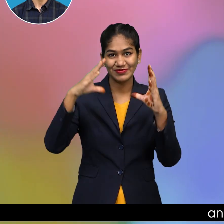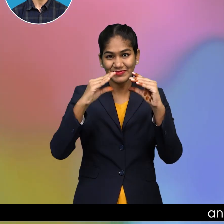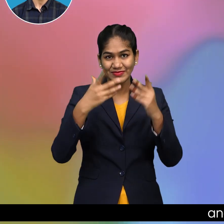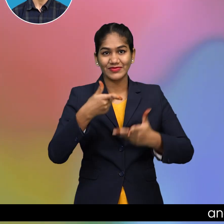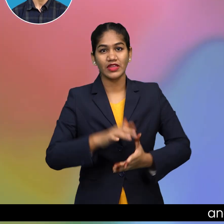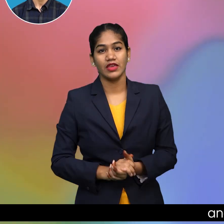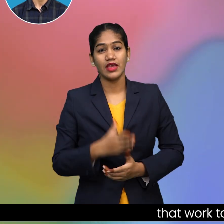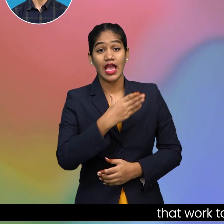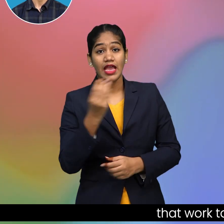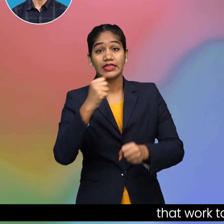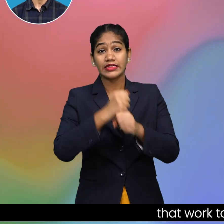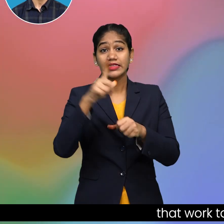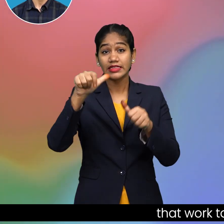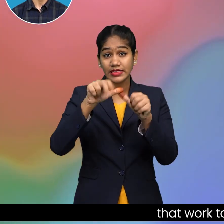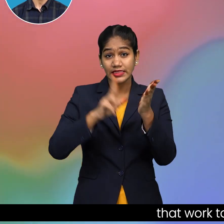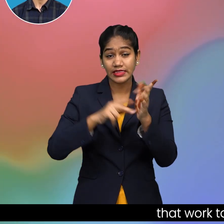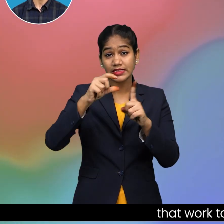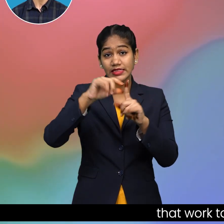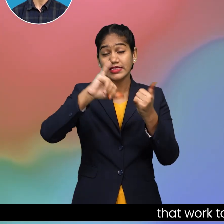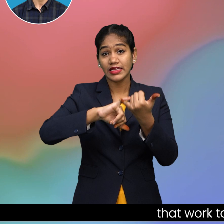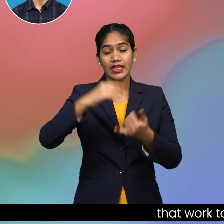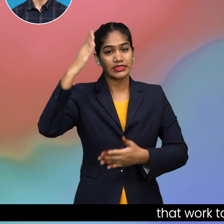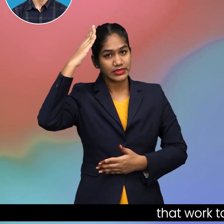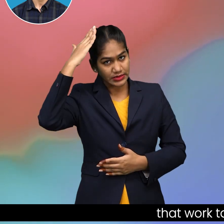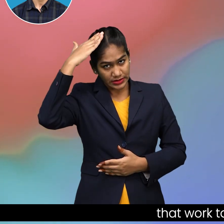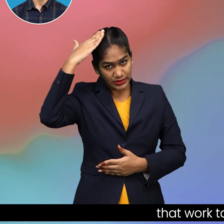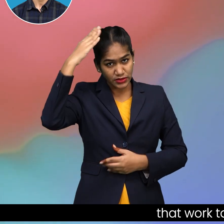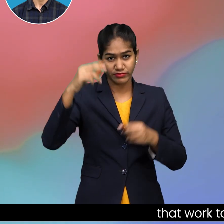and glands that work together in a groups.